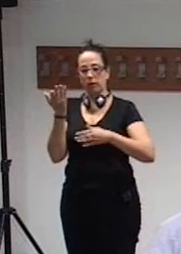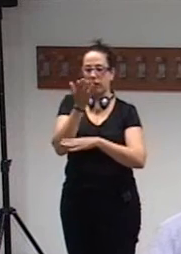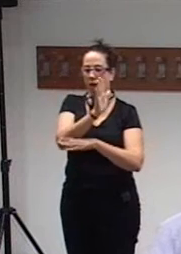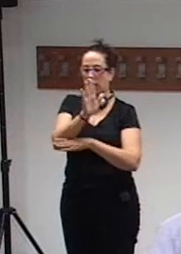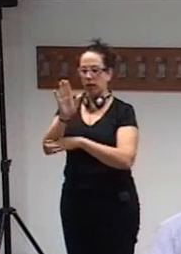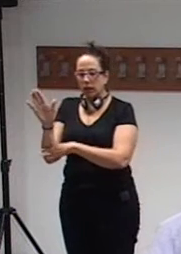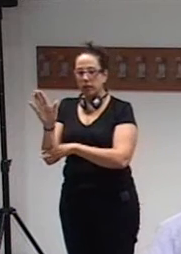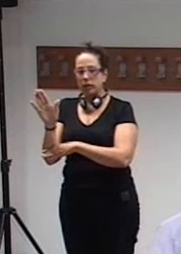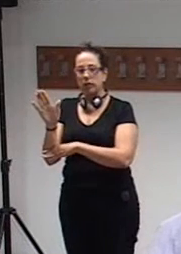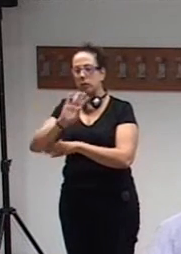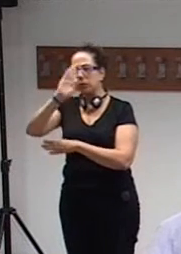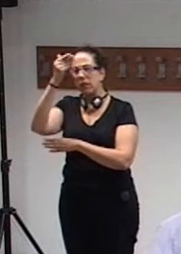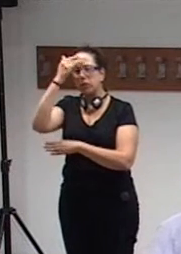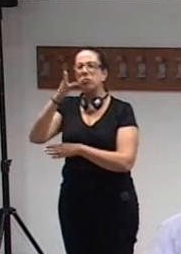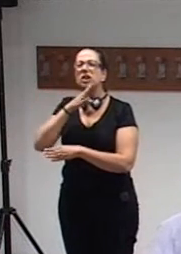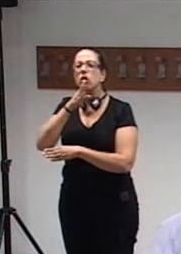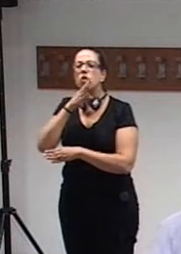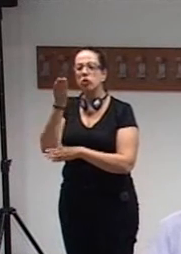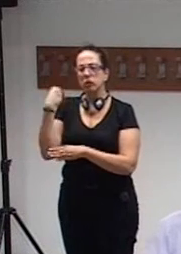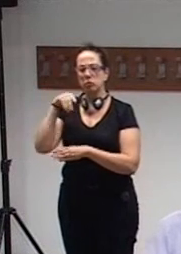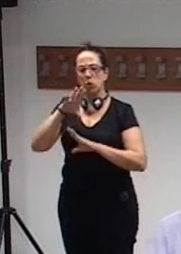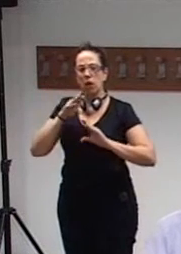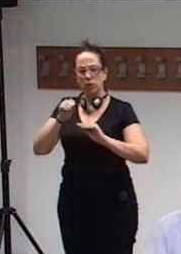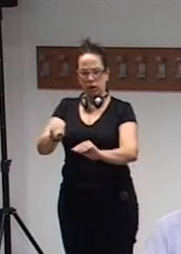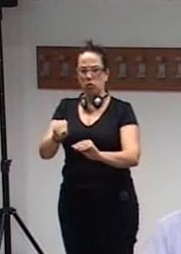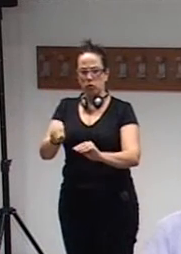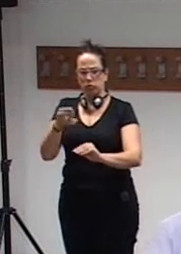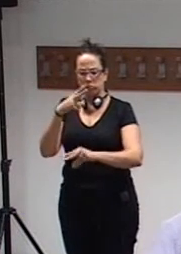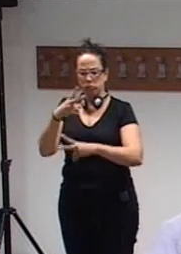these avatars, mostly in